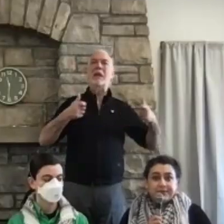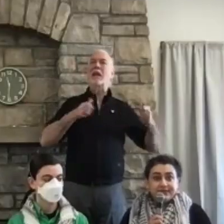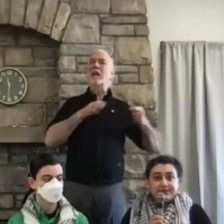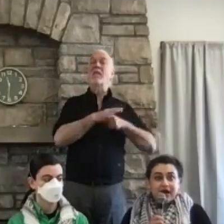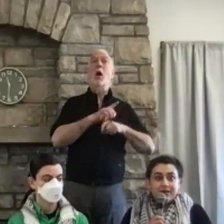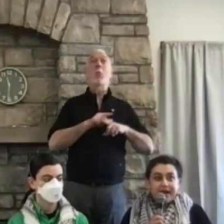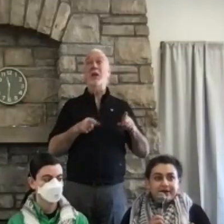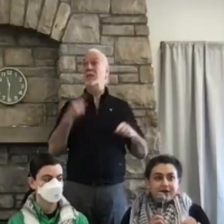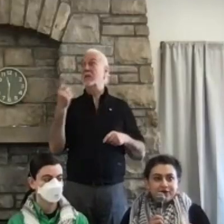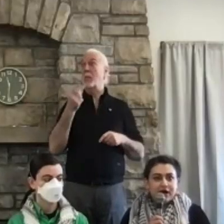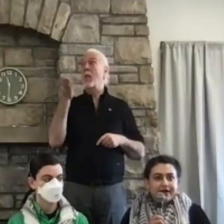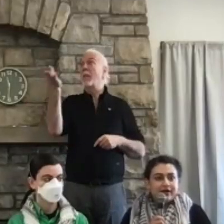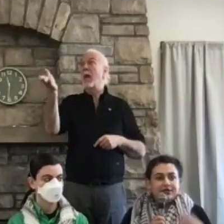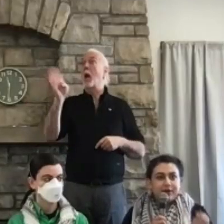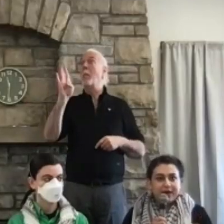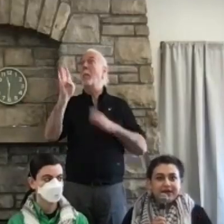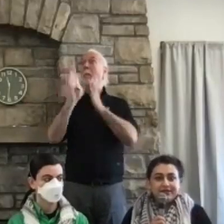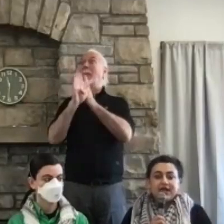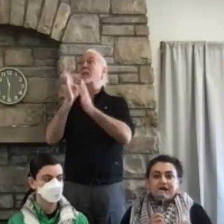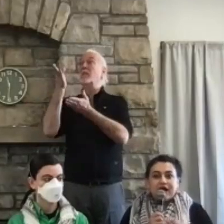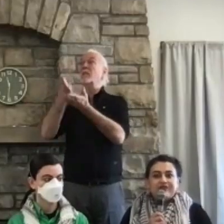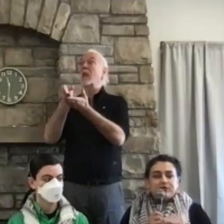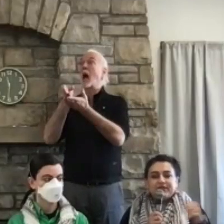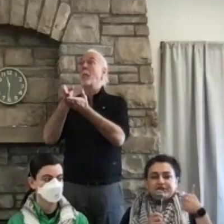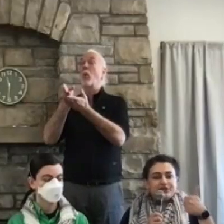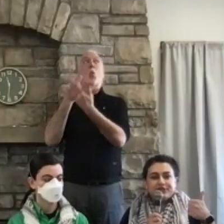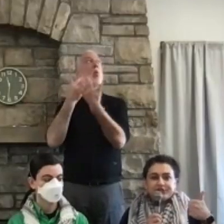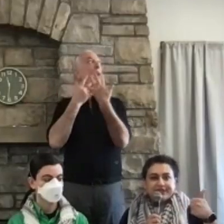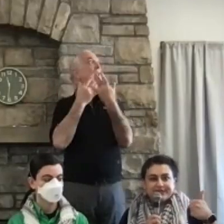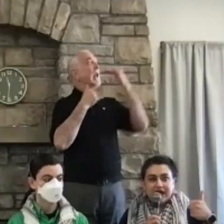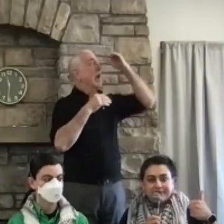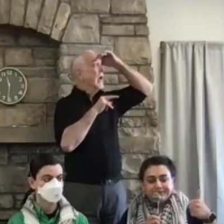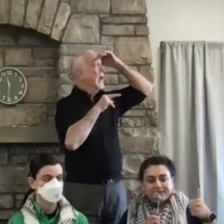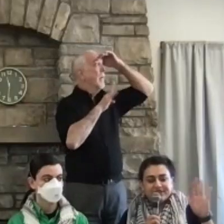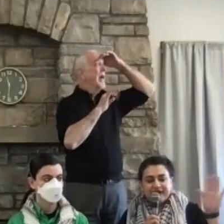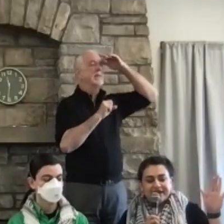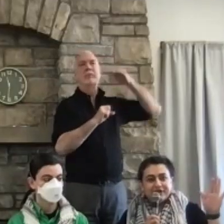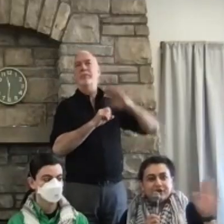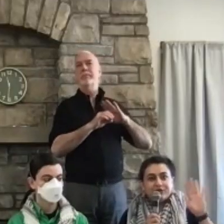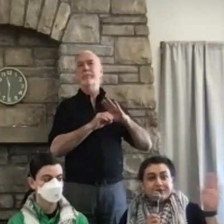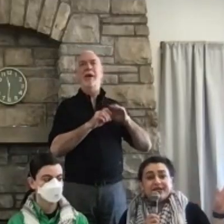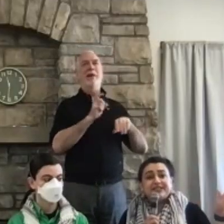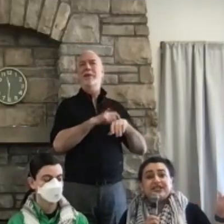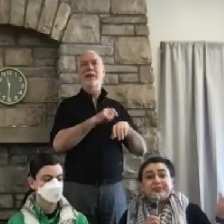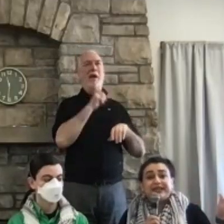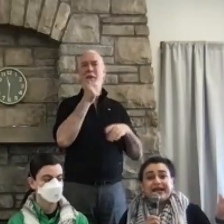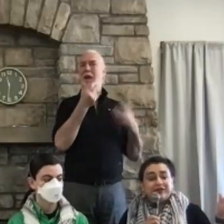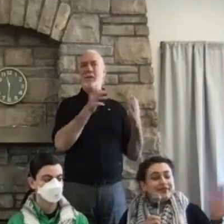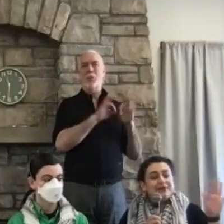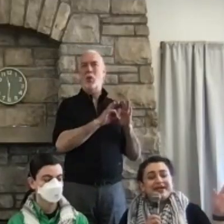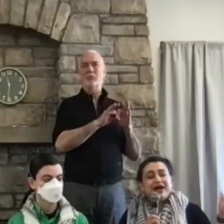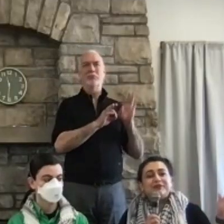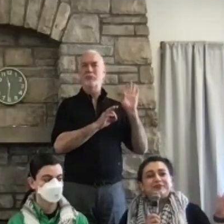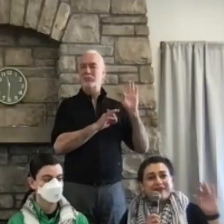was at a bus stop and could not get onto a bus, there's no such thing as time. It's fine. The bus is gonna be